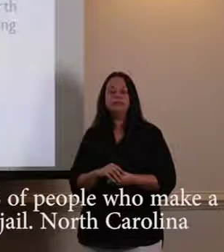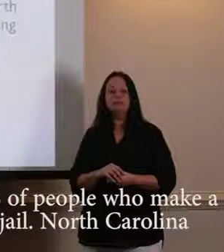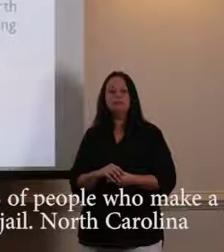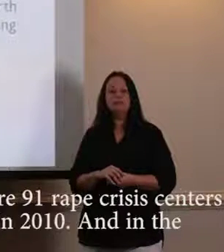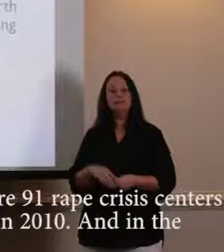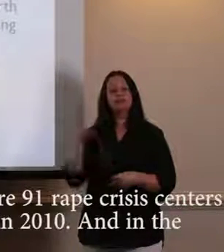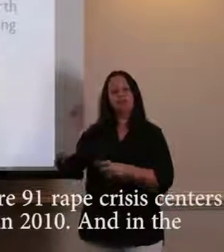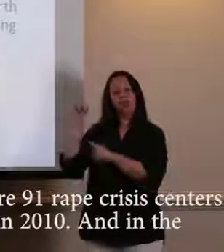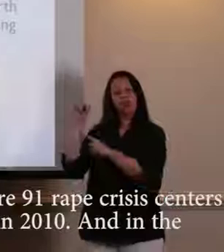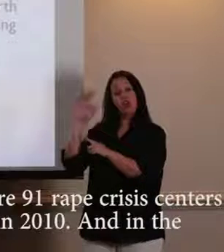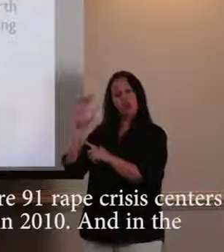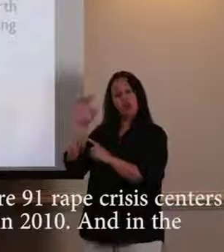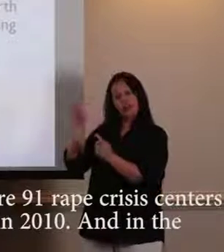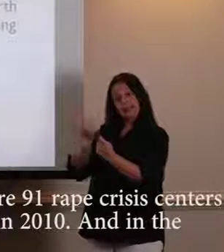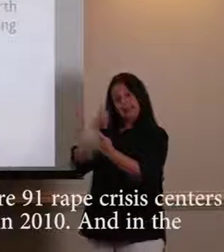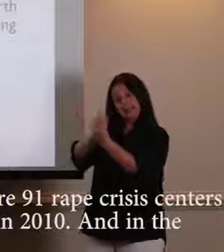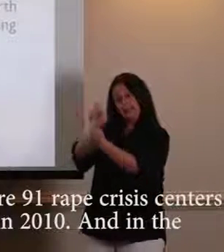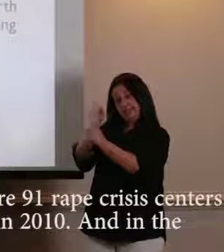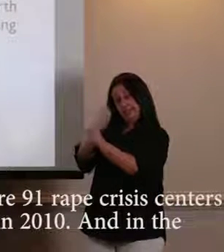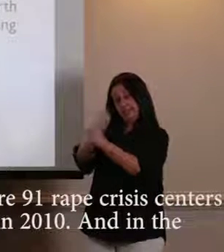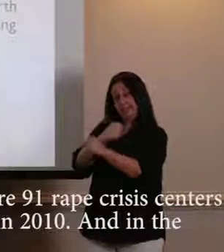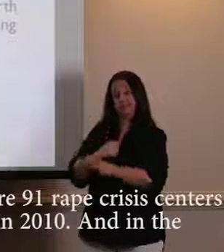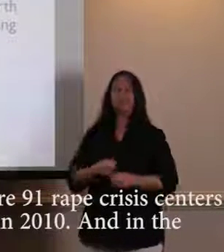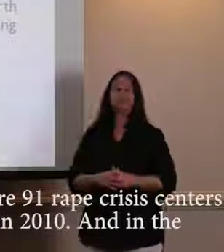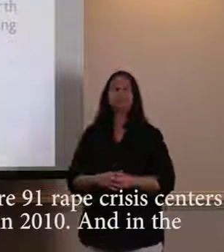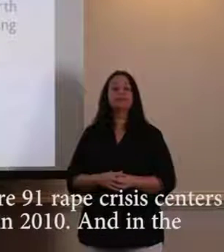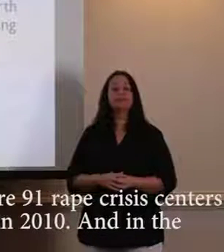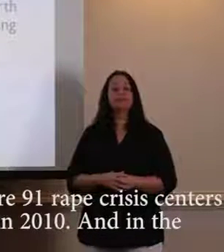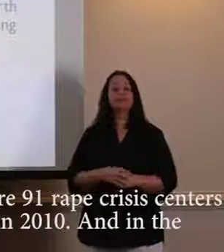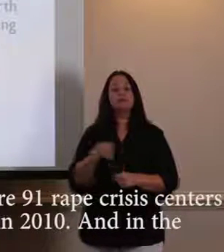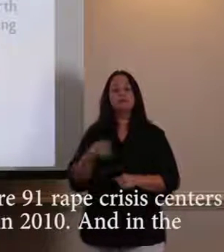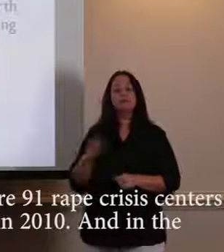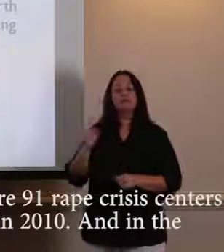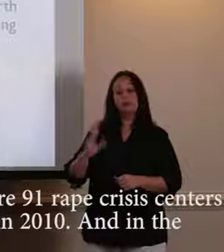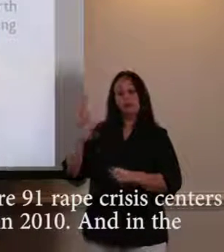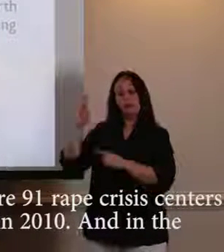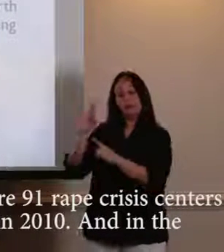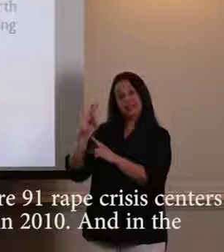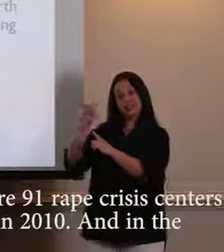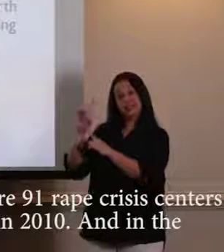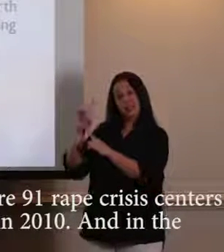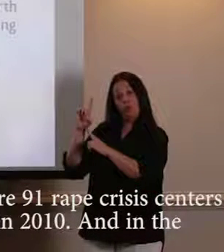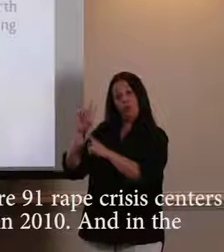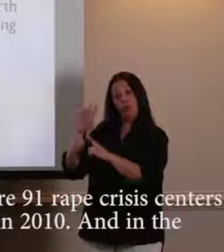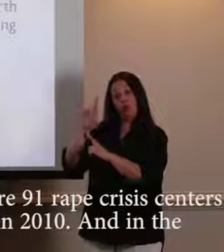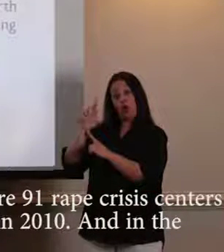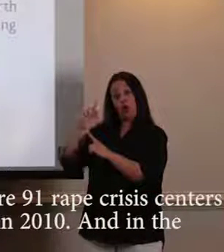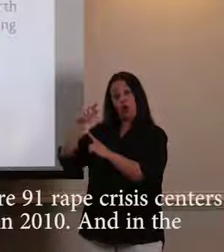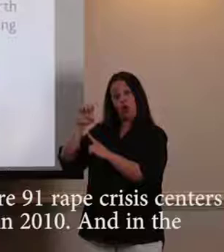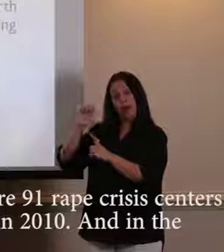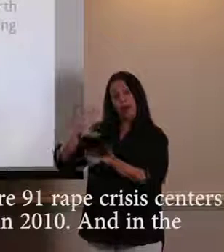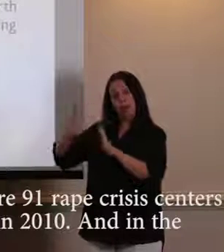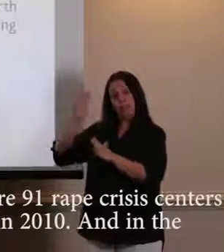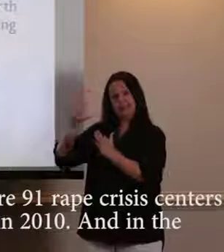North Carolina specific statistics. So, there were 91 rape crisis centers operating in North Carolina in